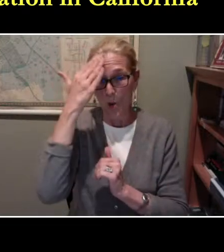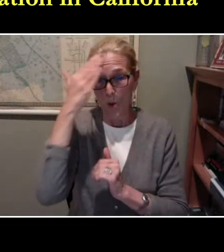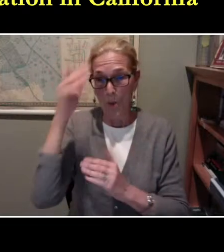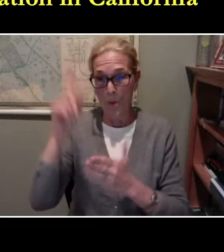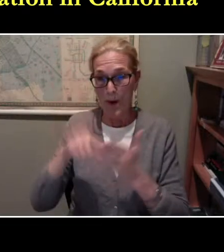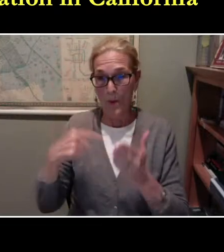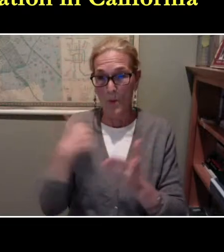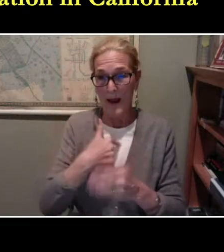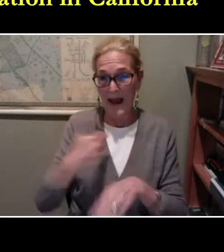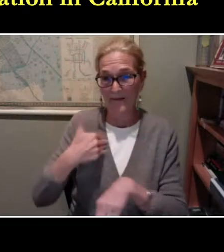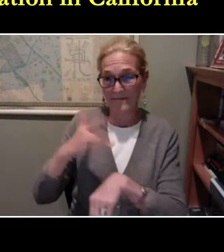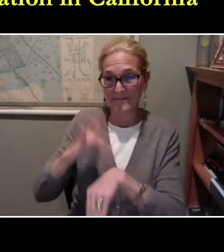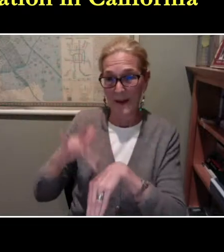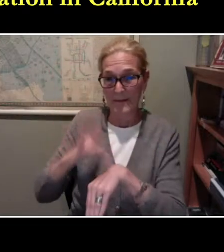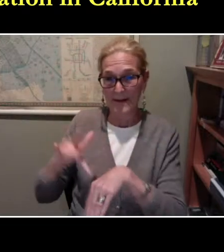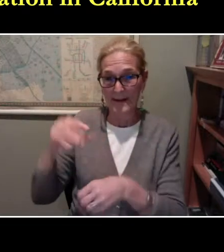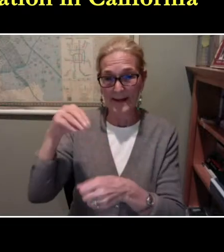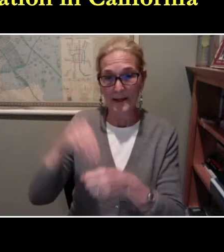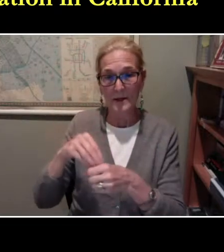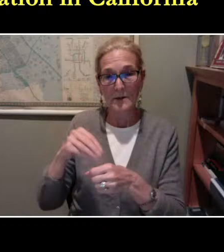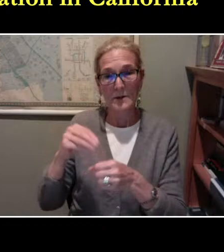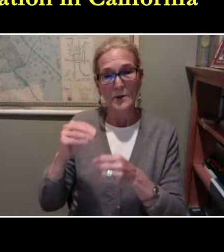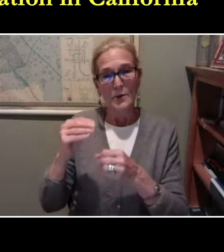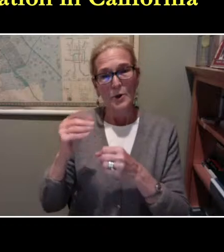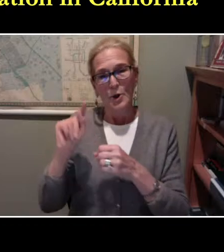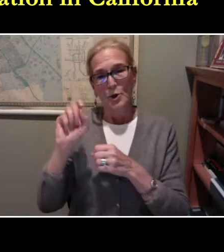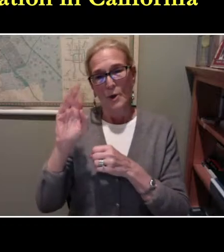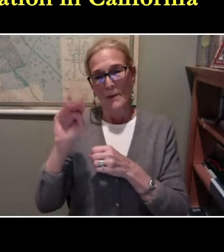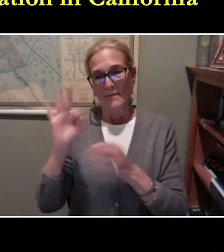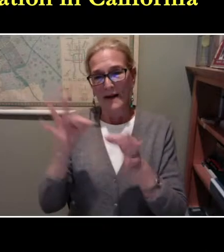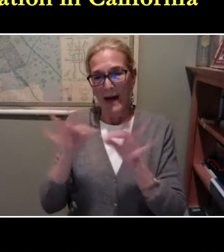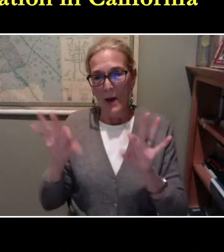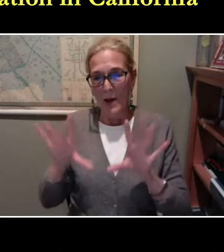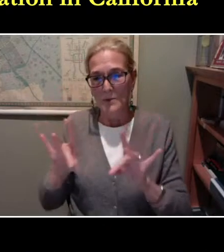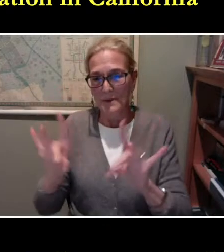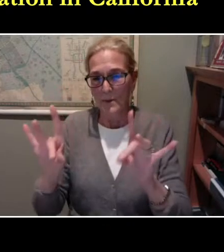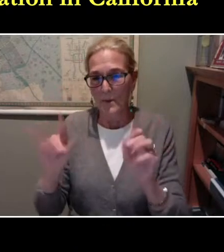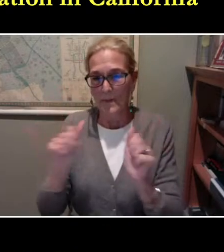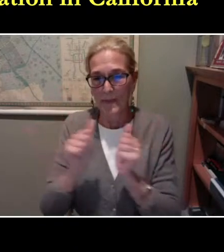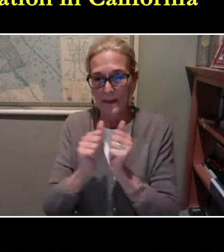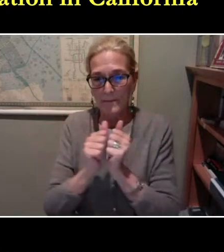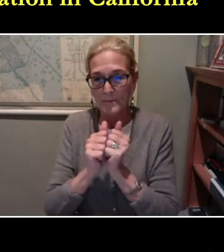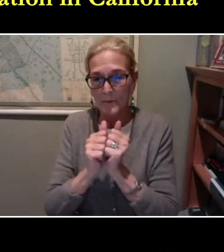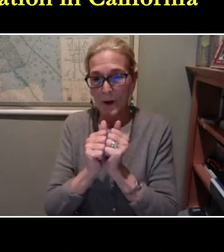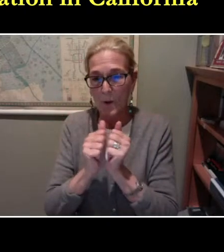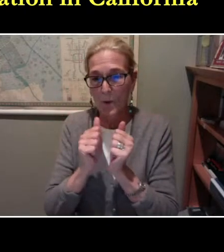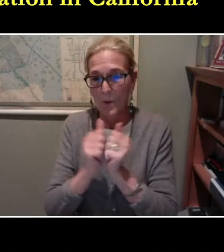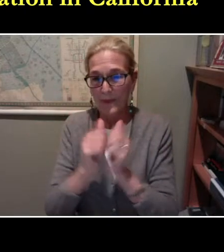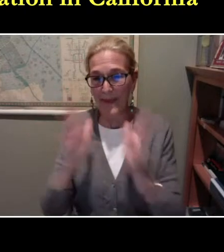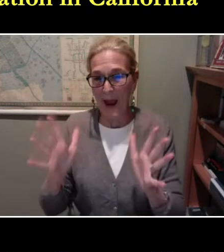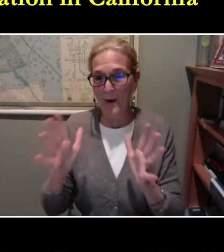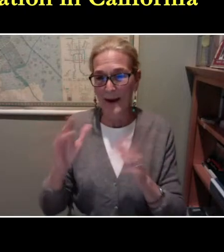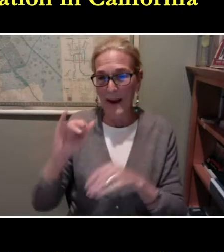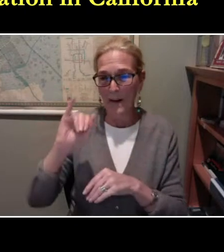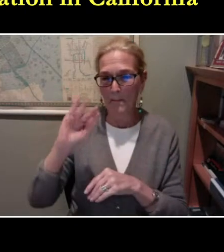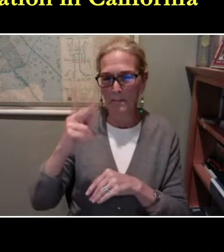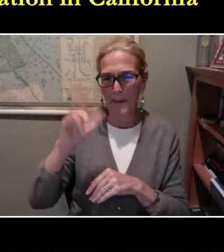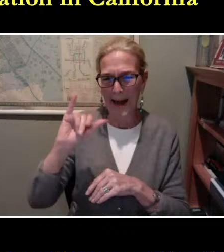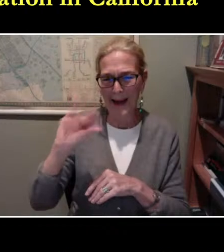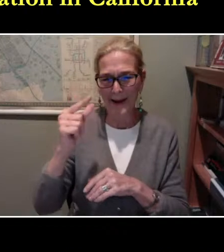The first one, how can we let parents know what we have available in terms of language